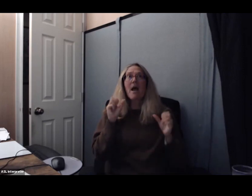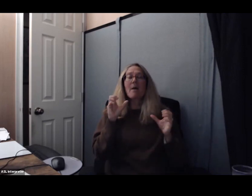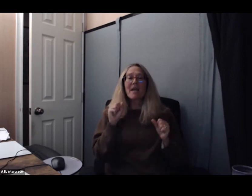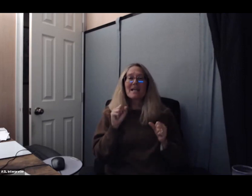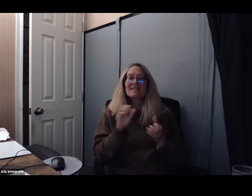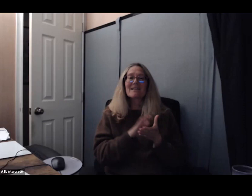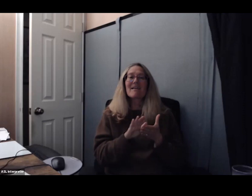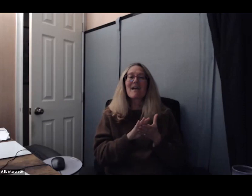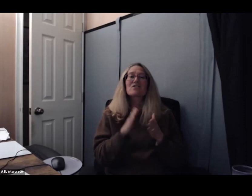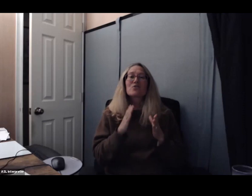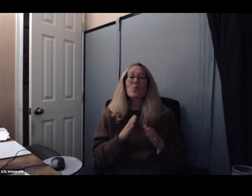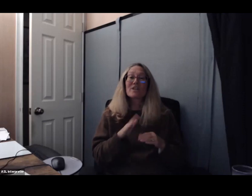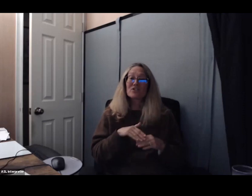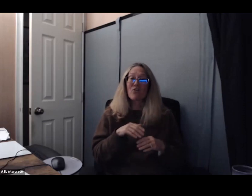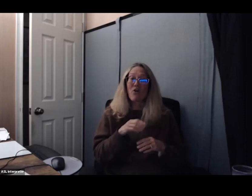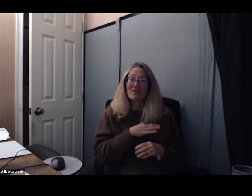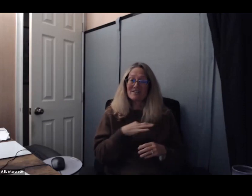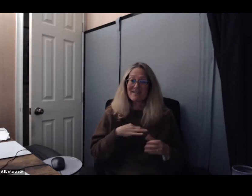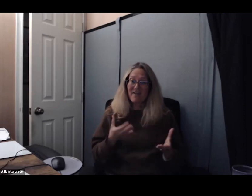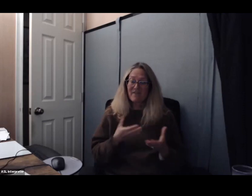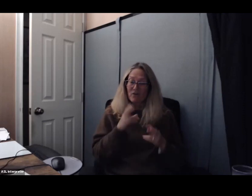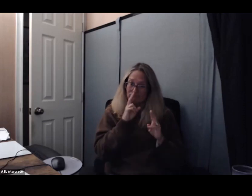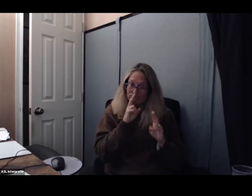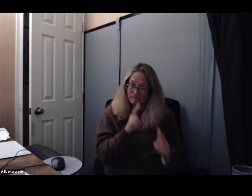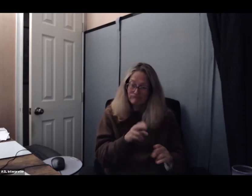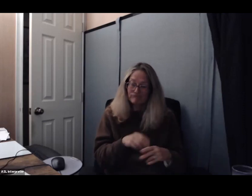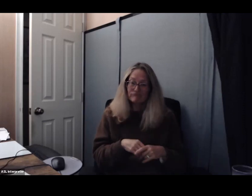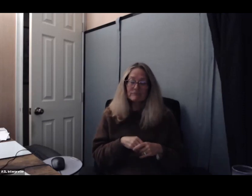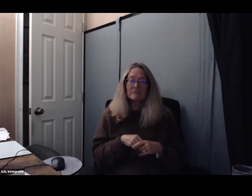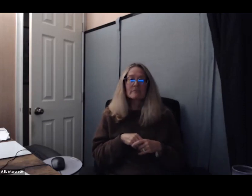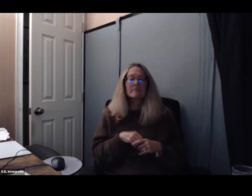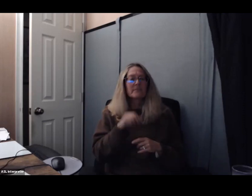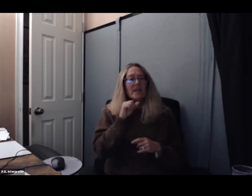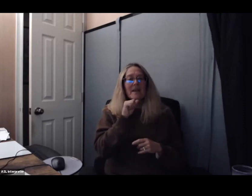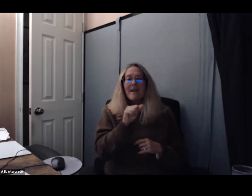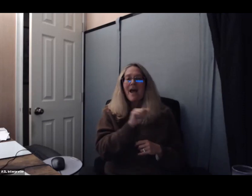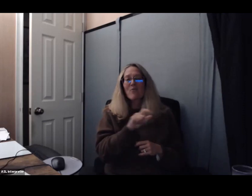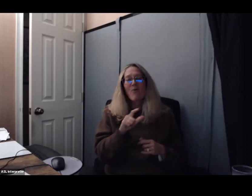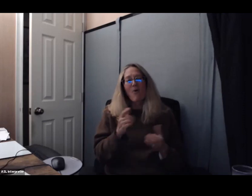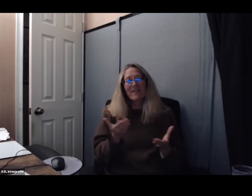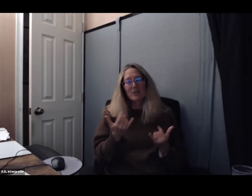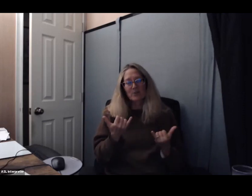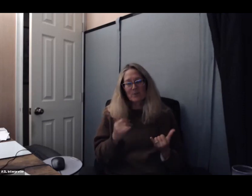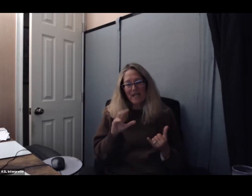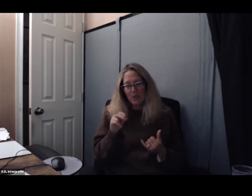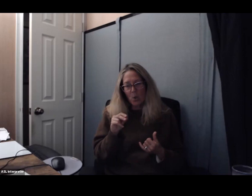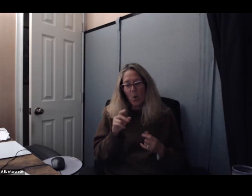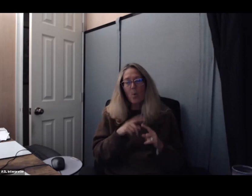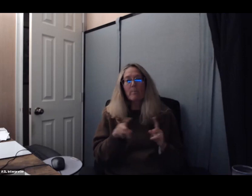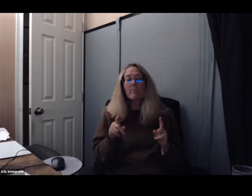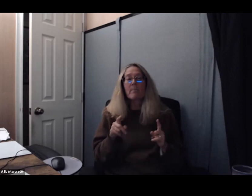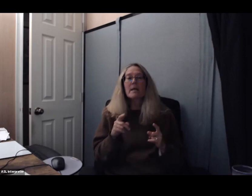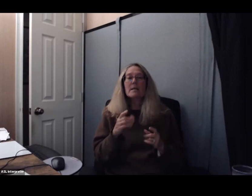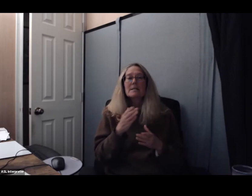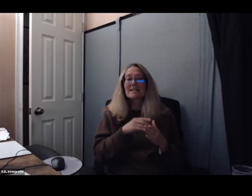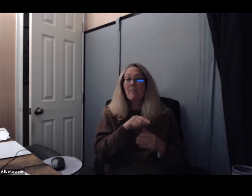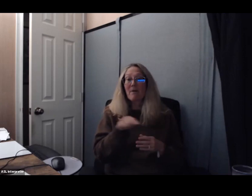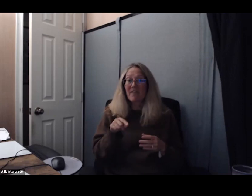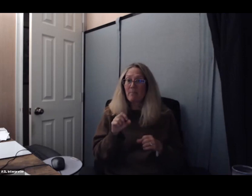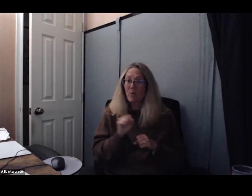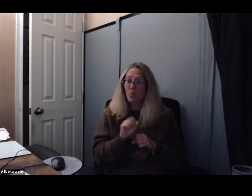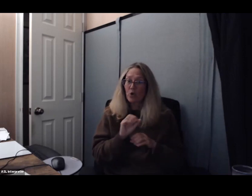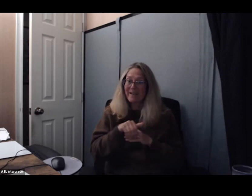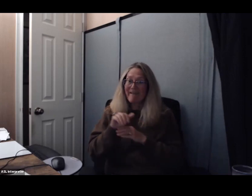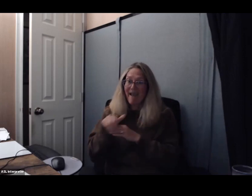custodians on staff that we want to honor, but not all of them being here today. Obviously, some of them are working